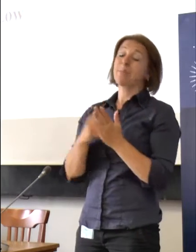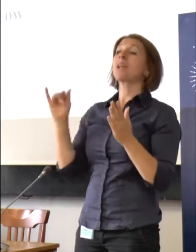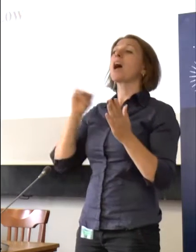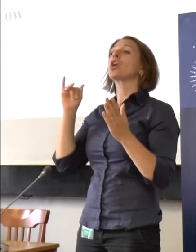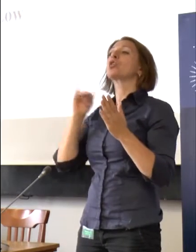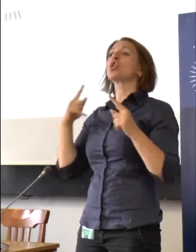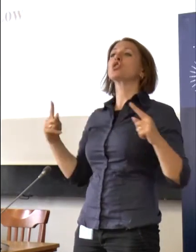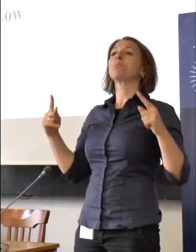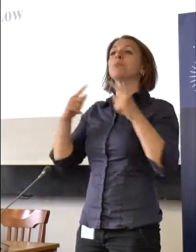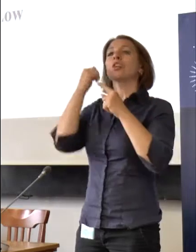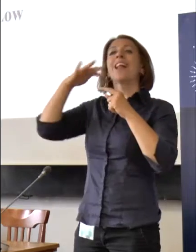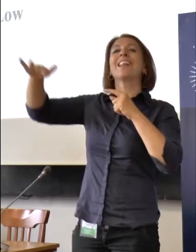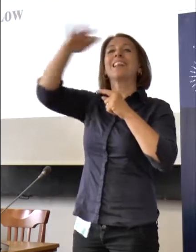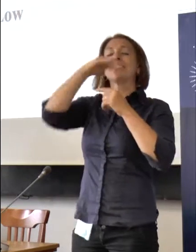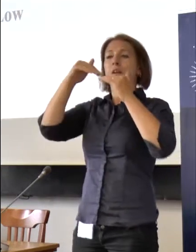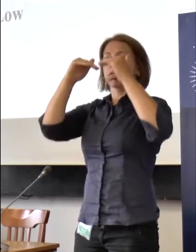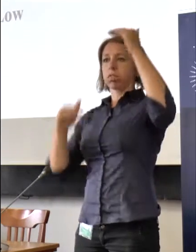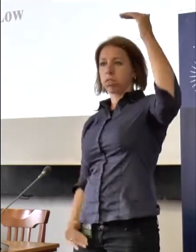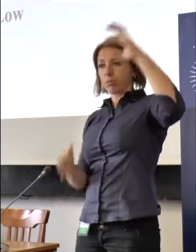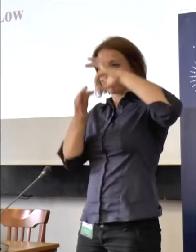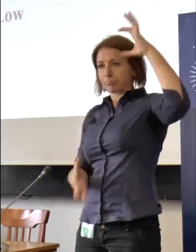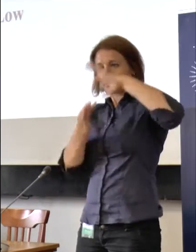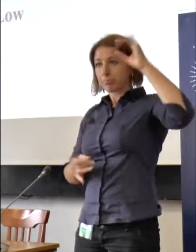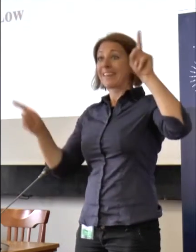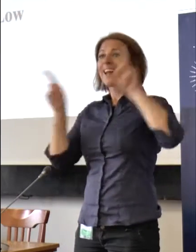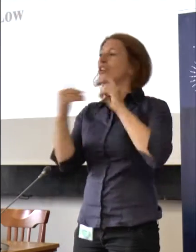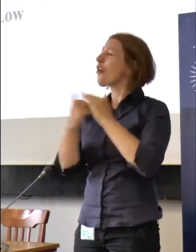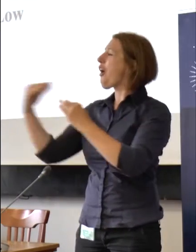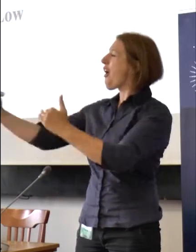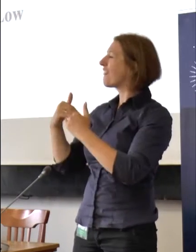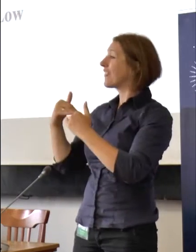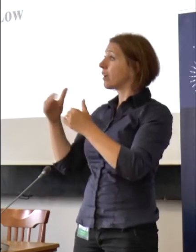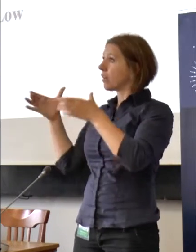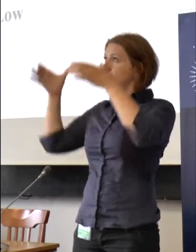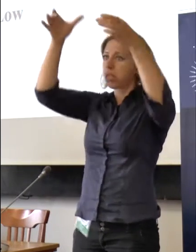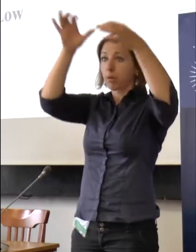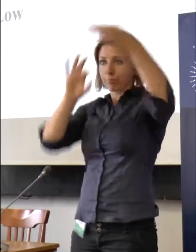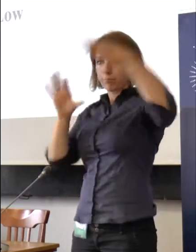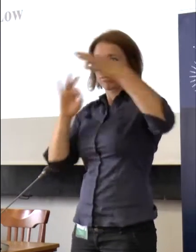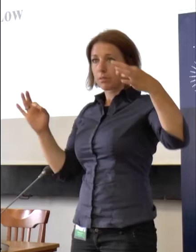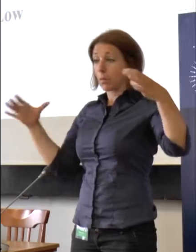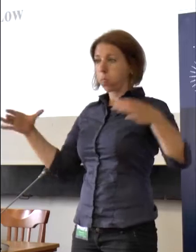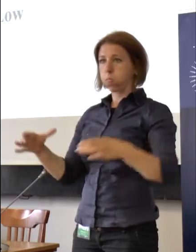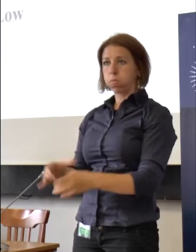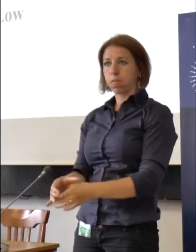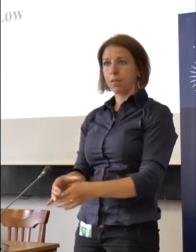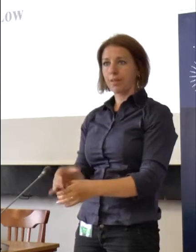with this kind of advancement of globalese in our societies.